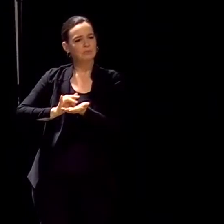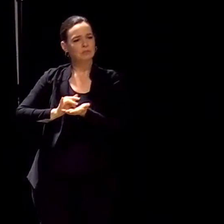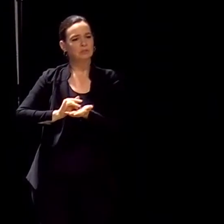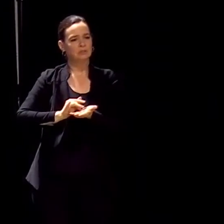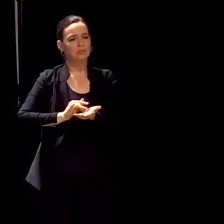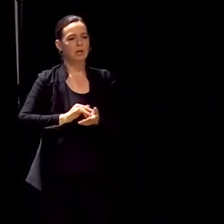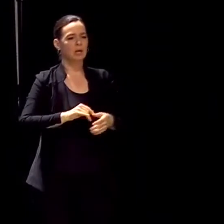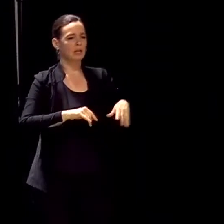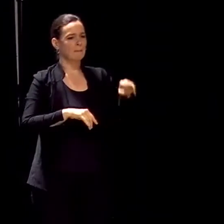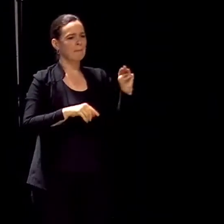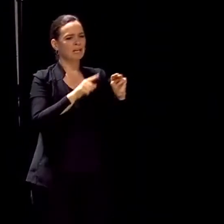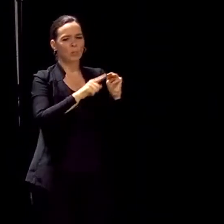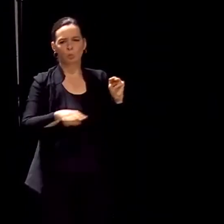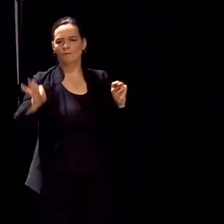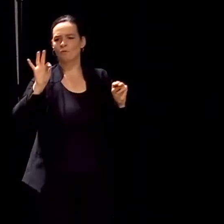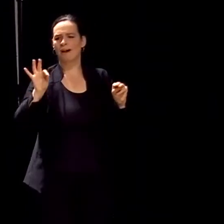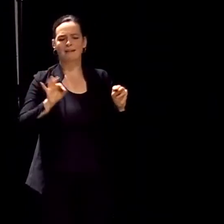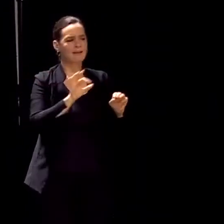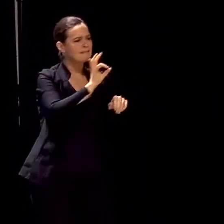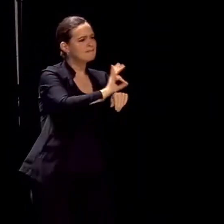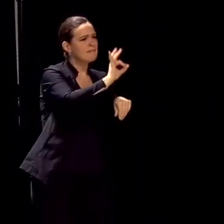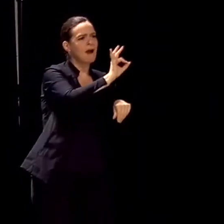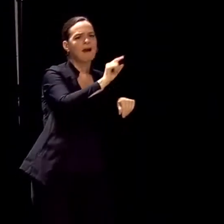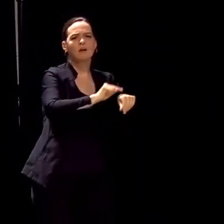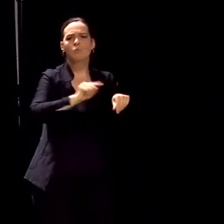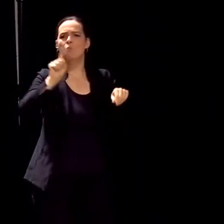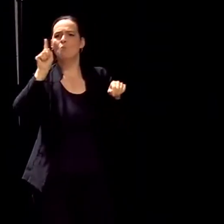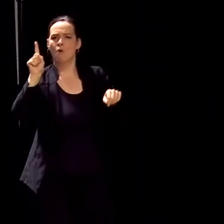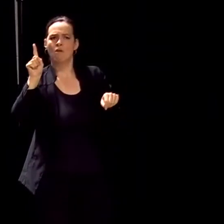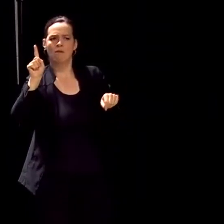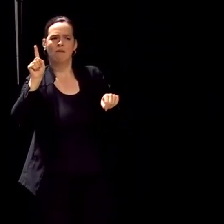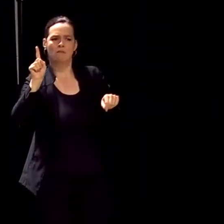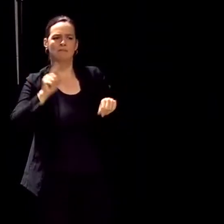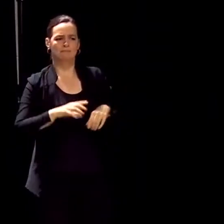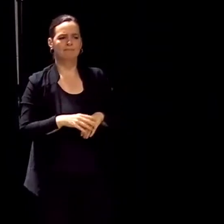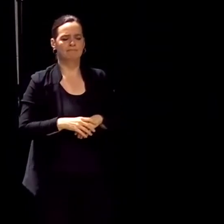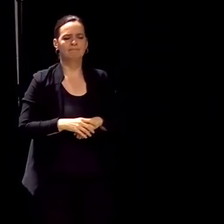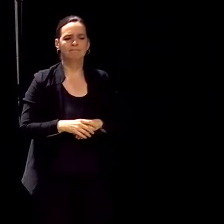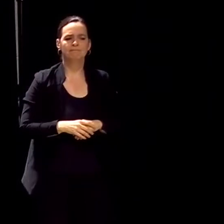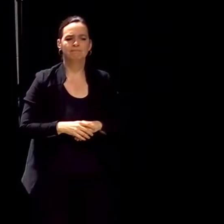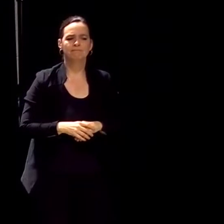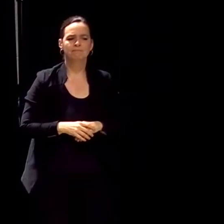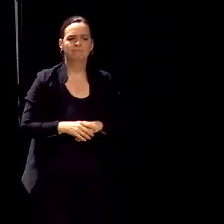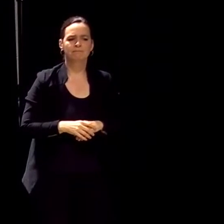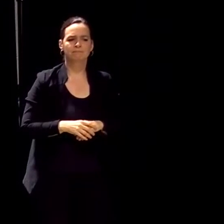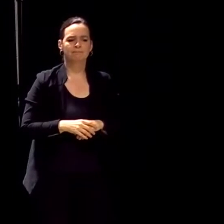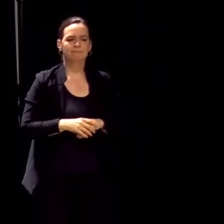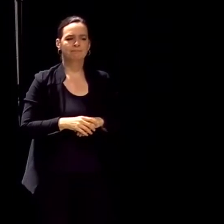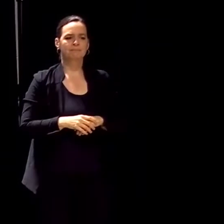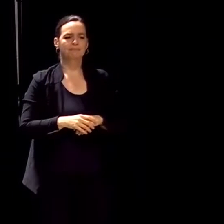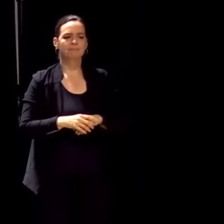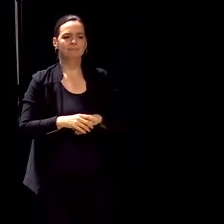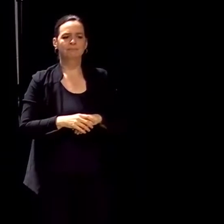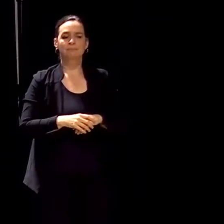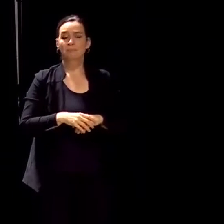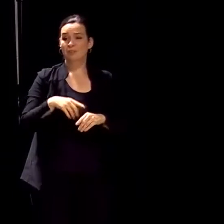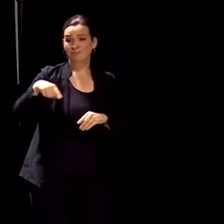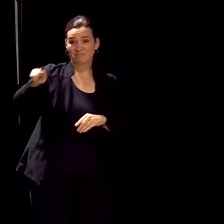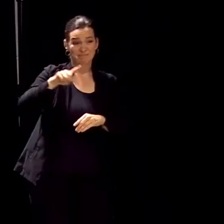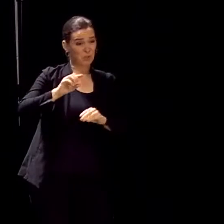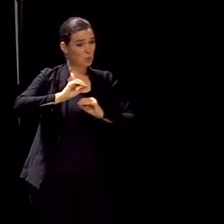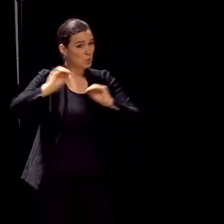We are doing asymptomatic saliva testing in the school buildings.